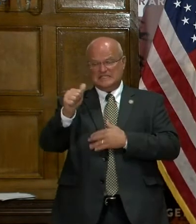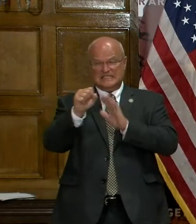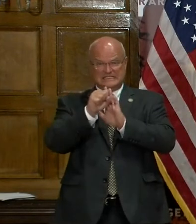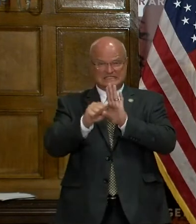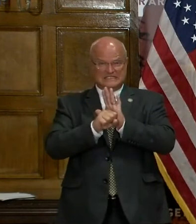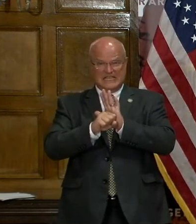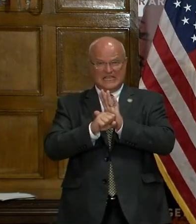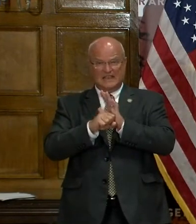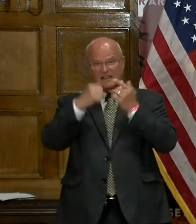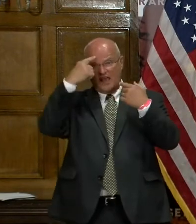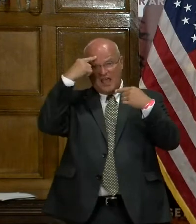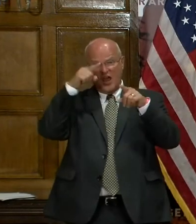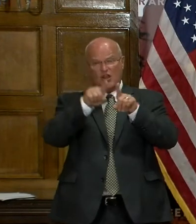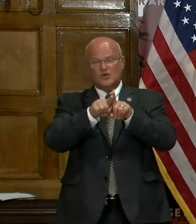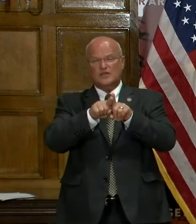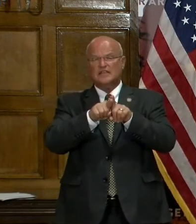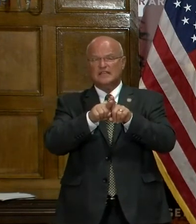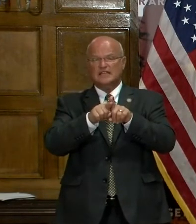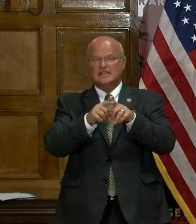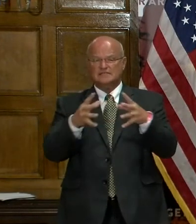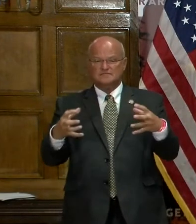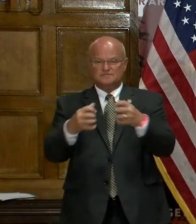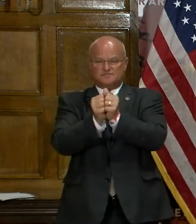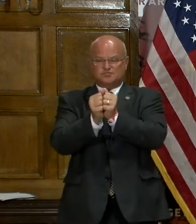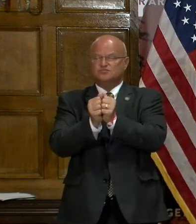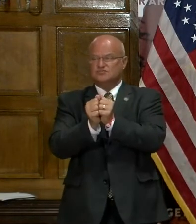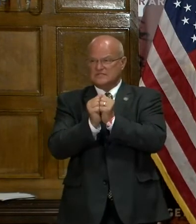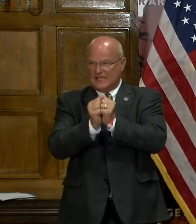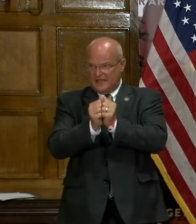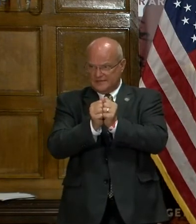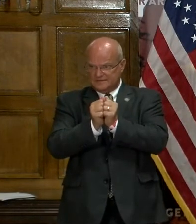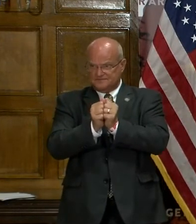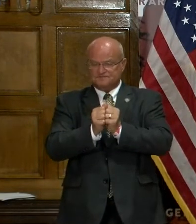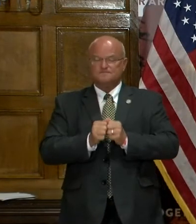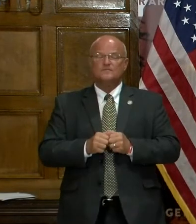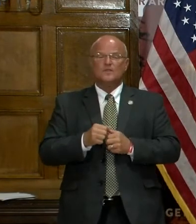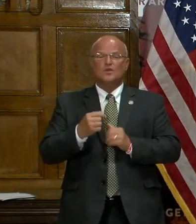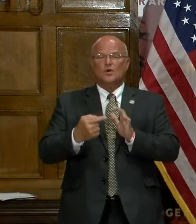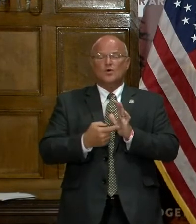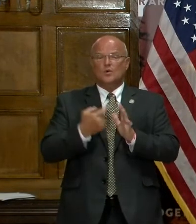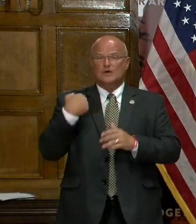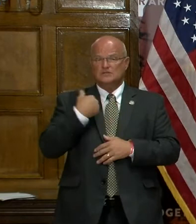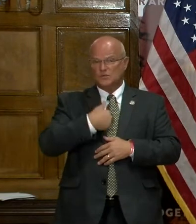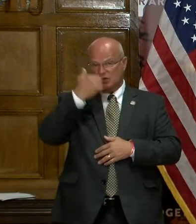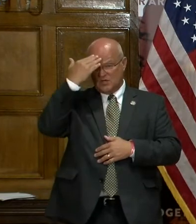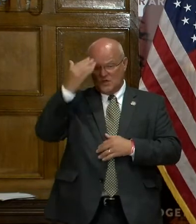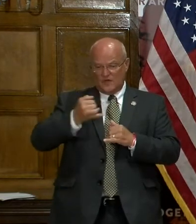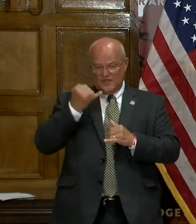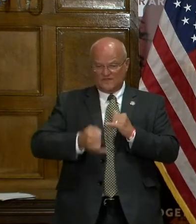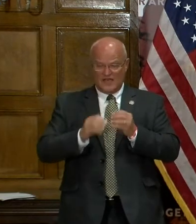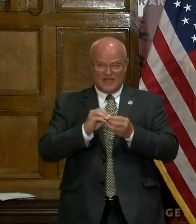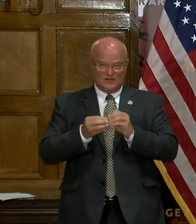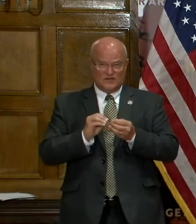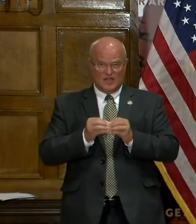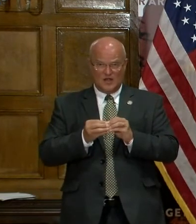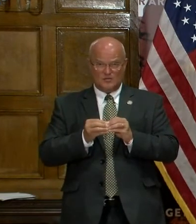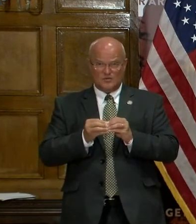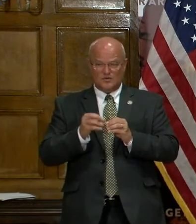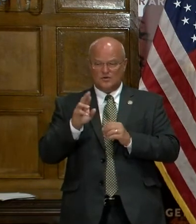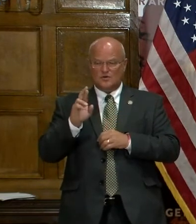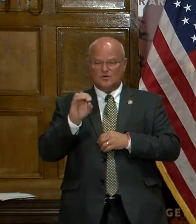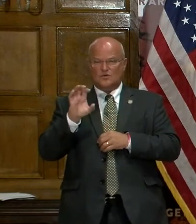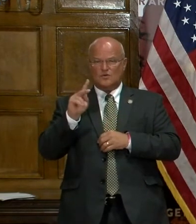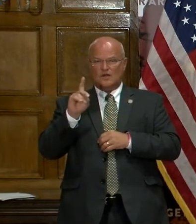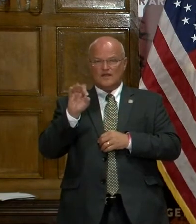that have agreed to participate in that coalition. Once we know the final number of that, the